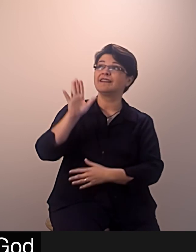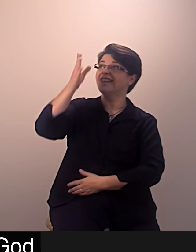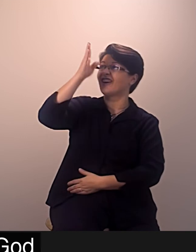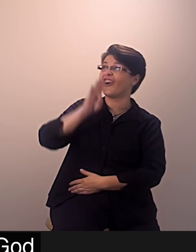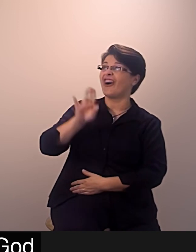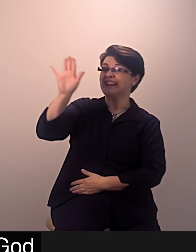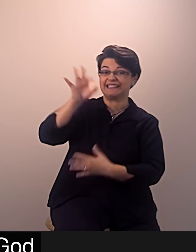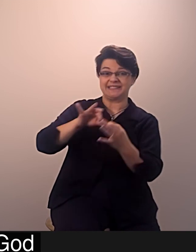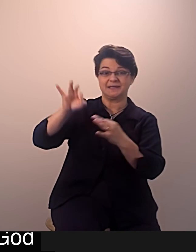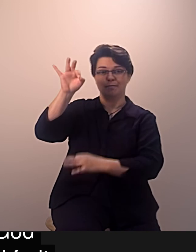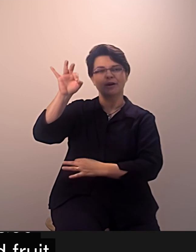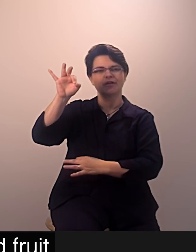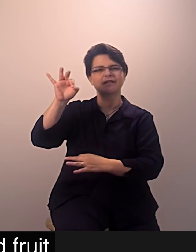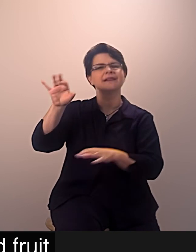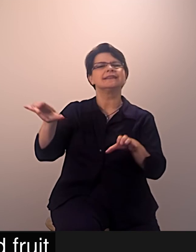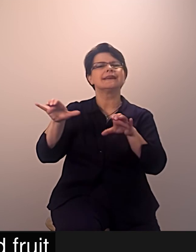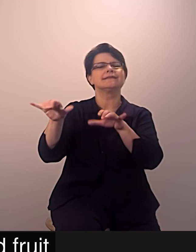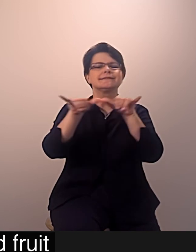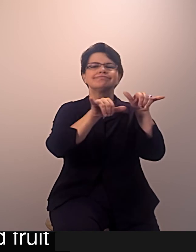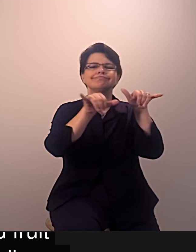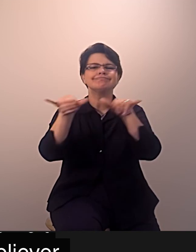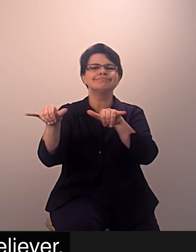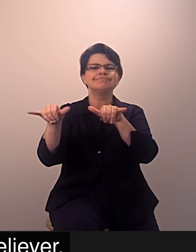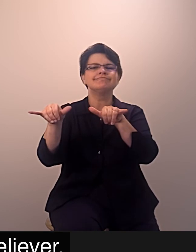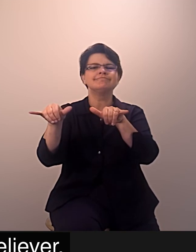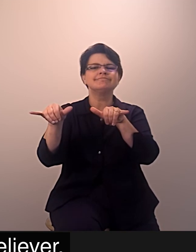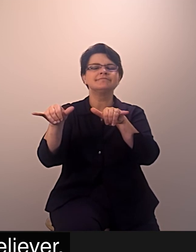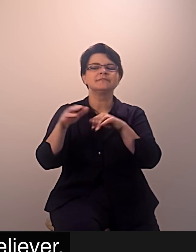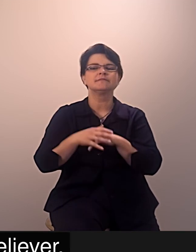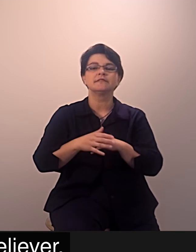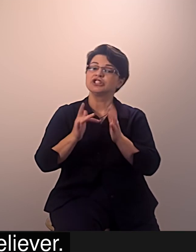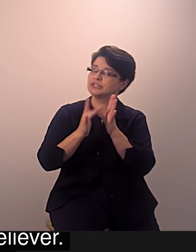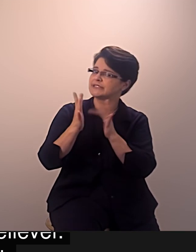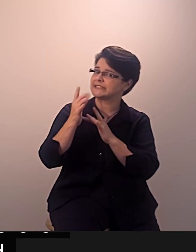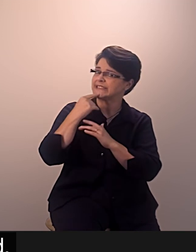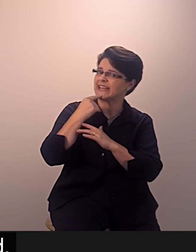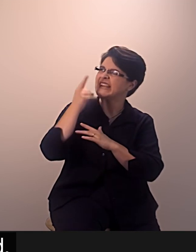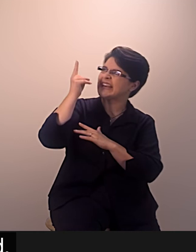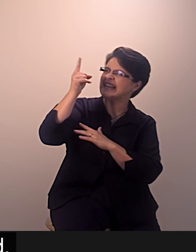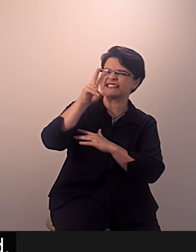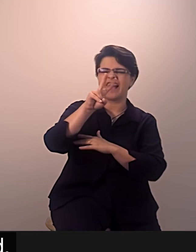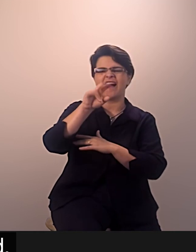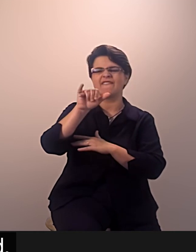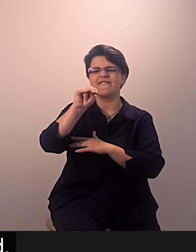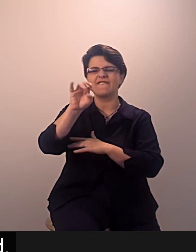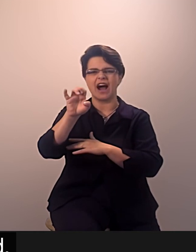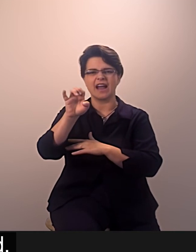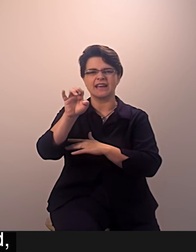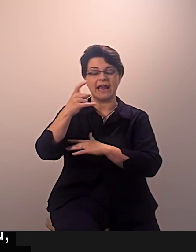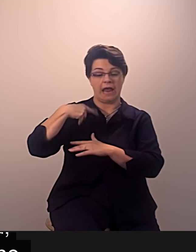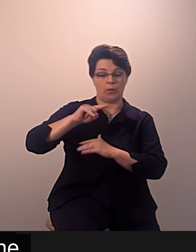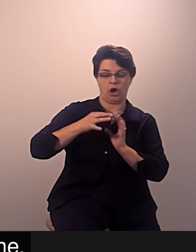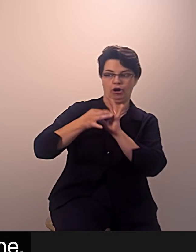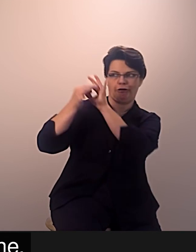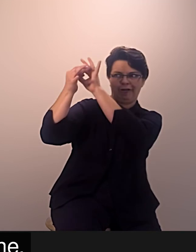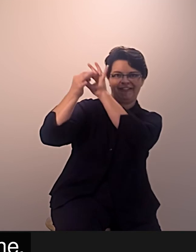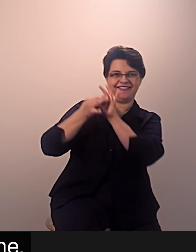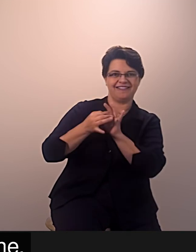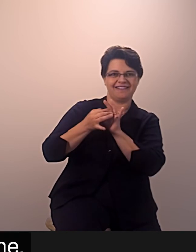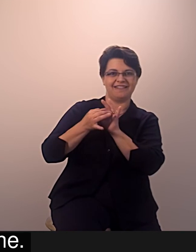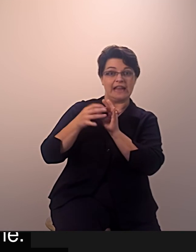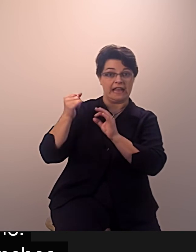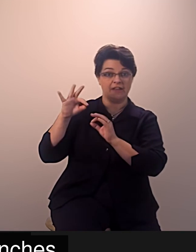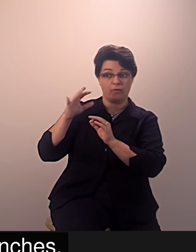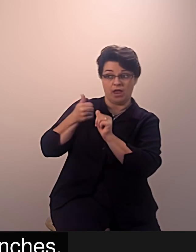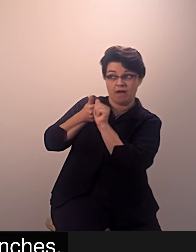life of a believer. Jesus said, "I am the vine, You are the branches. If you stay